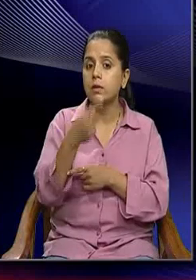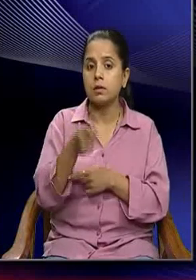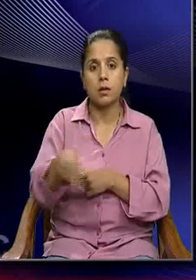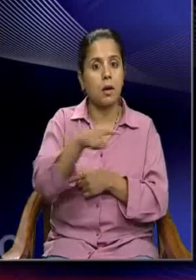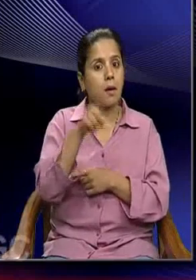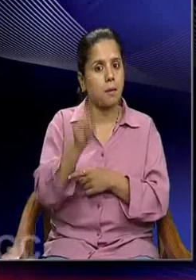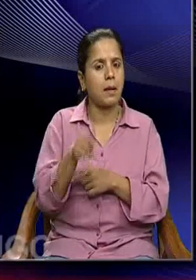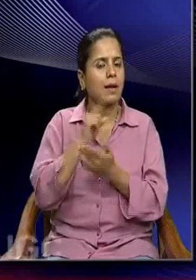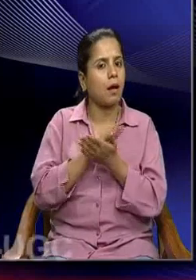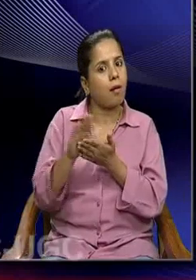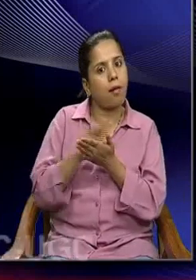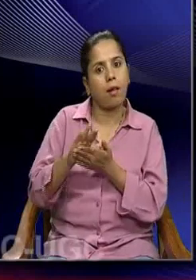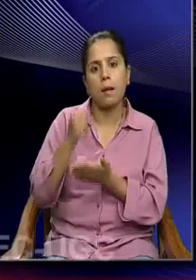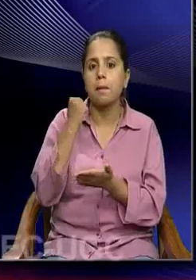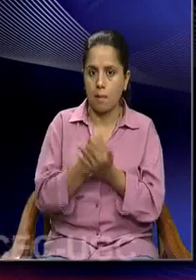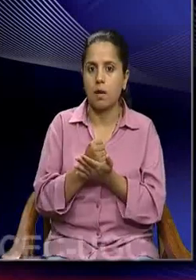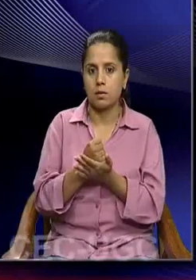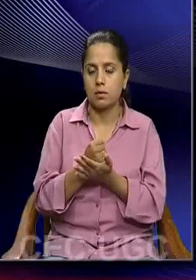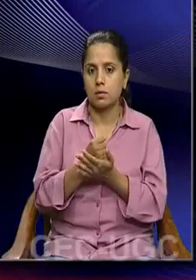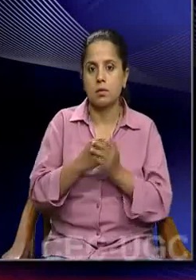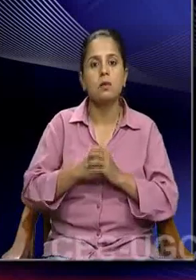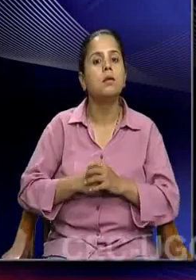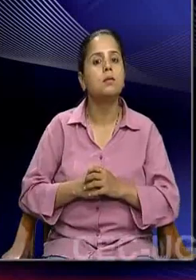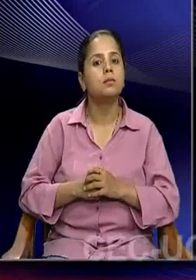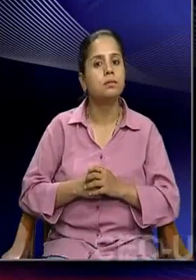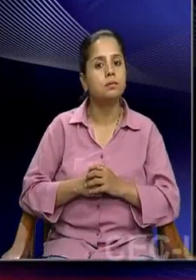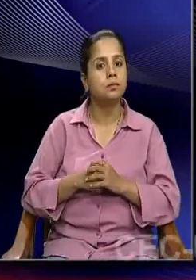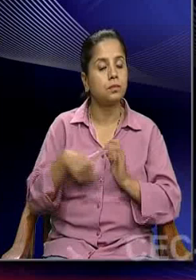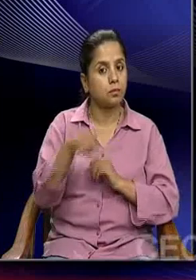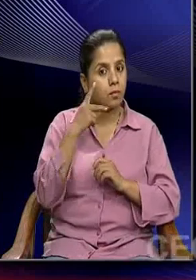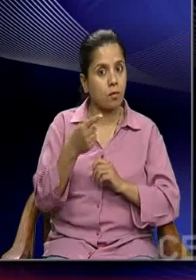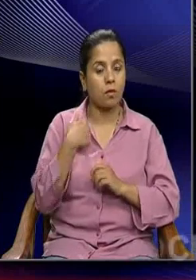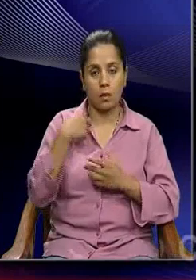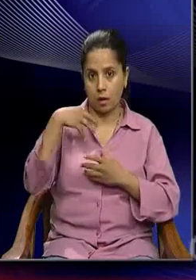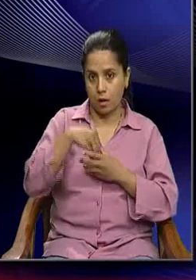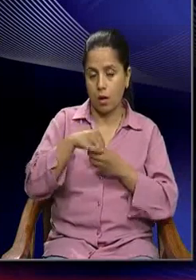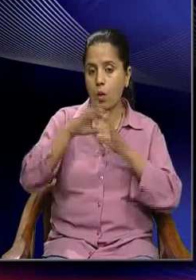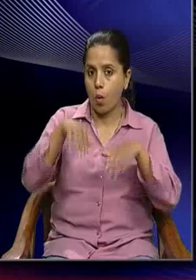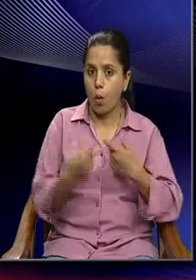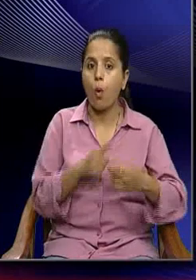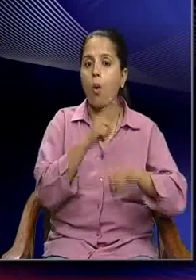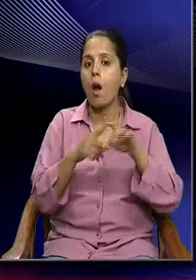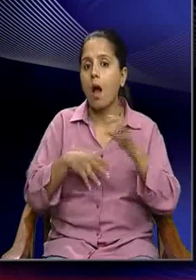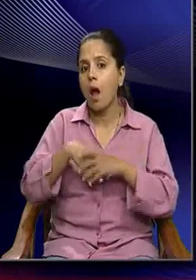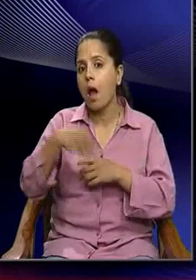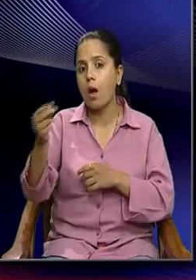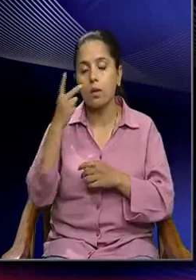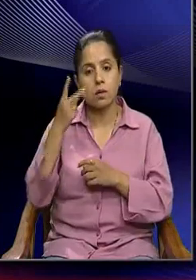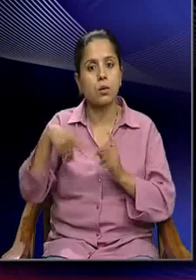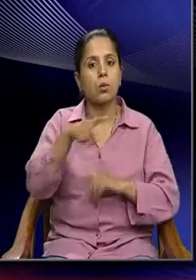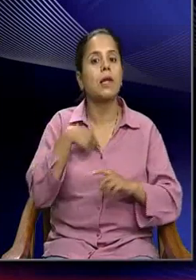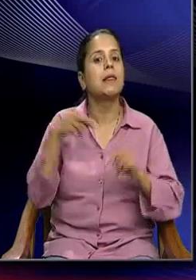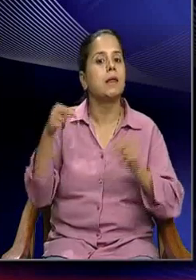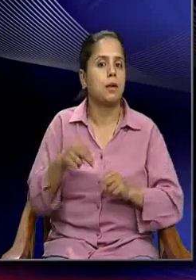a cleanliness of internal as well as externally. We